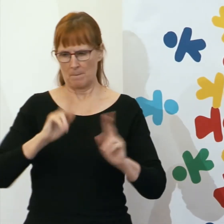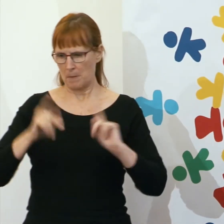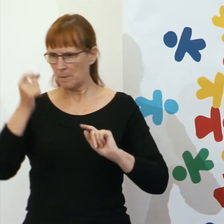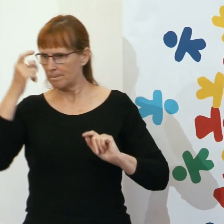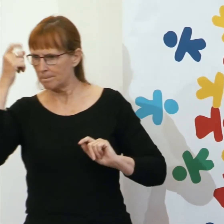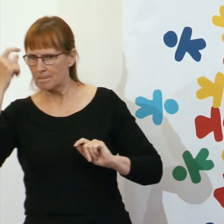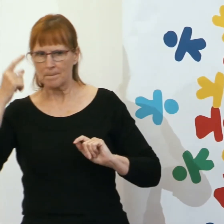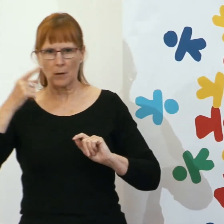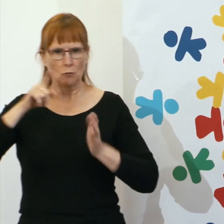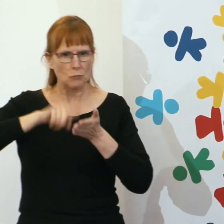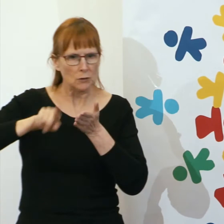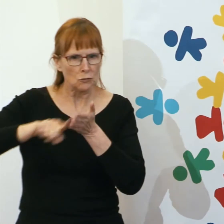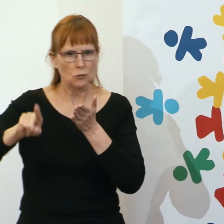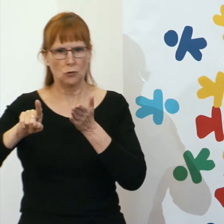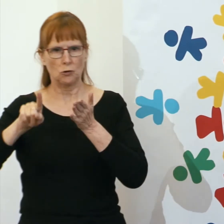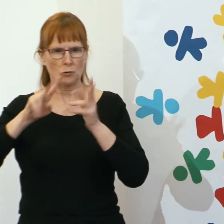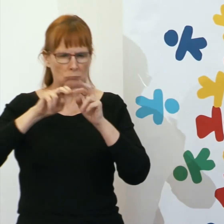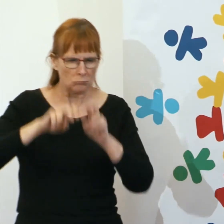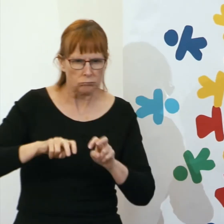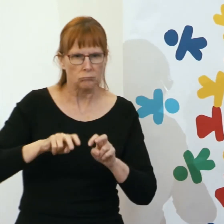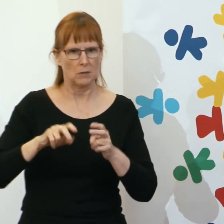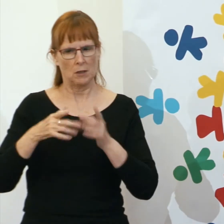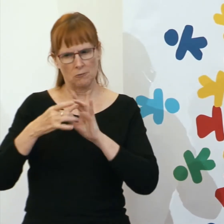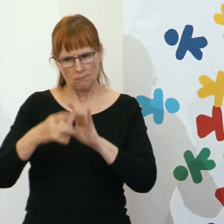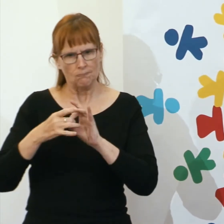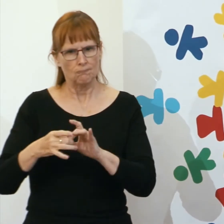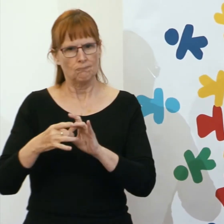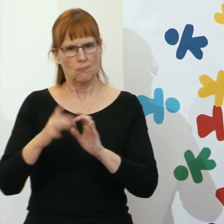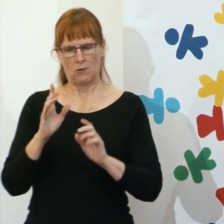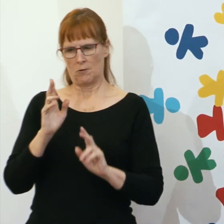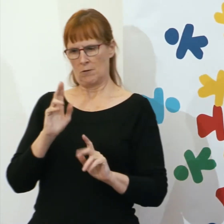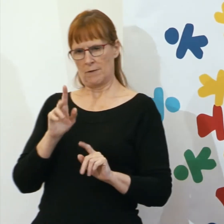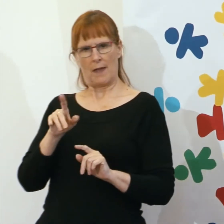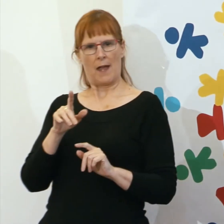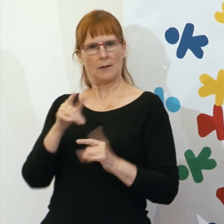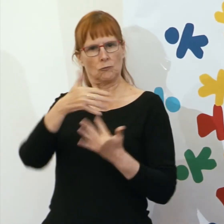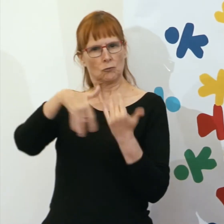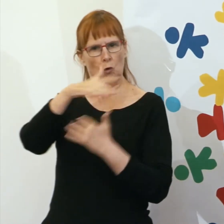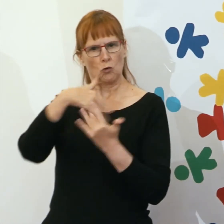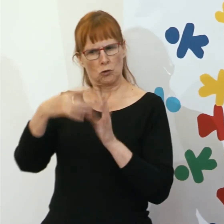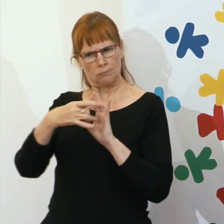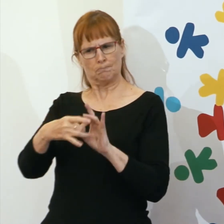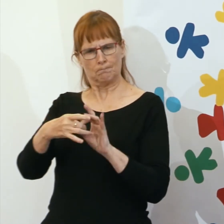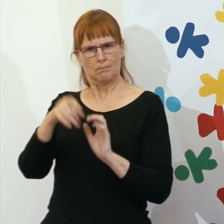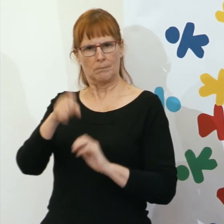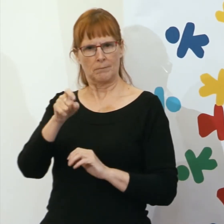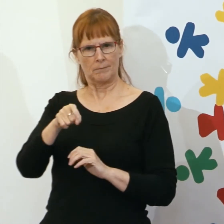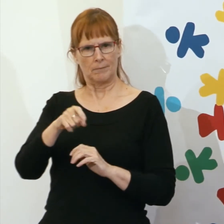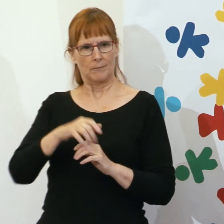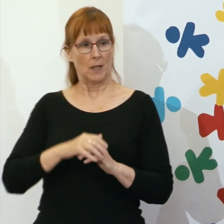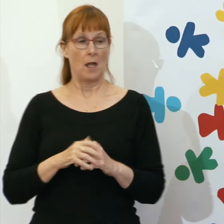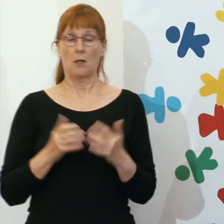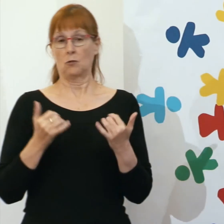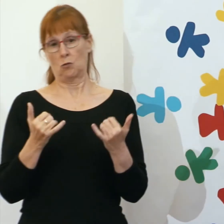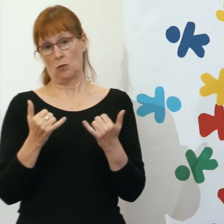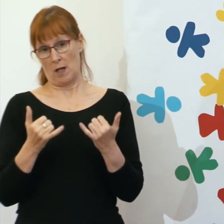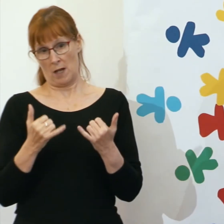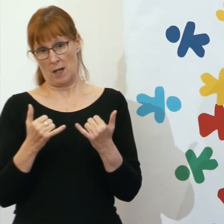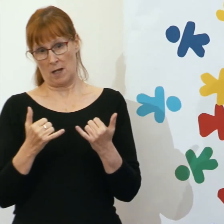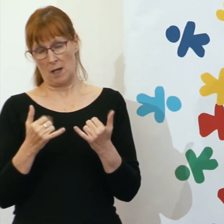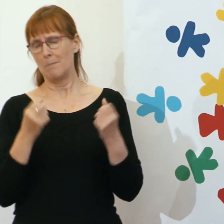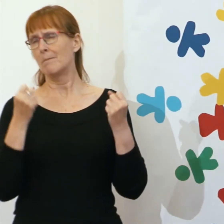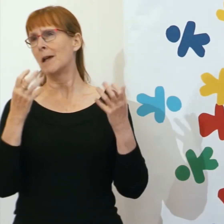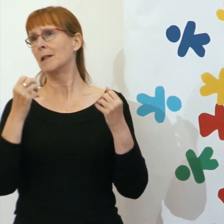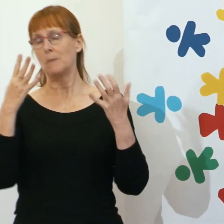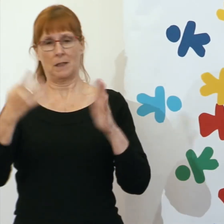directly contributing to deepening social connectedness. Today, we have many, many